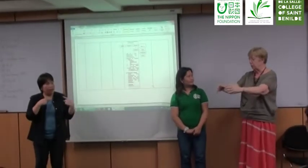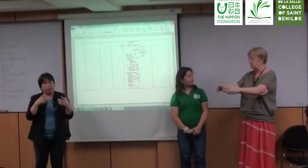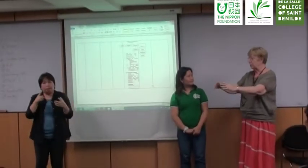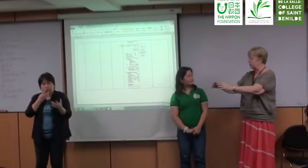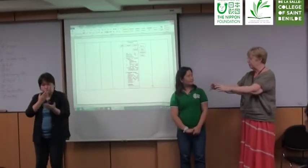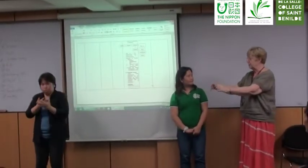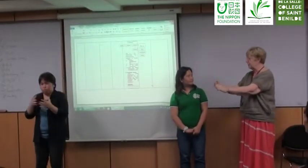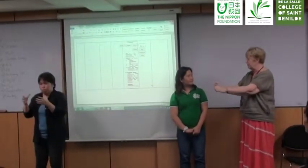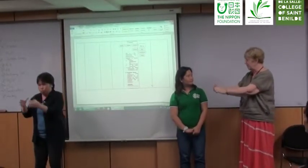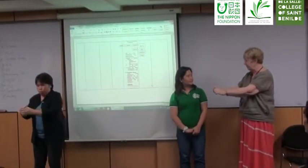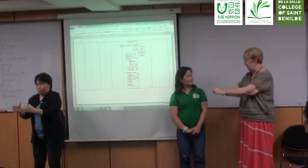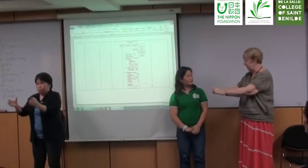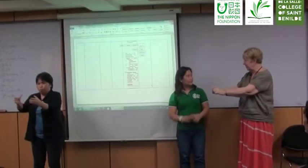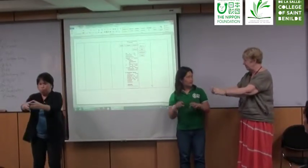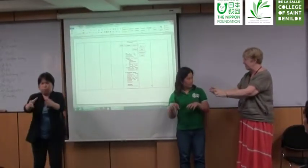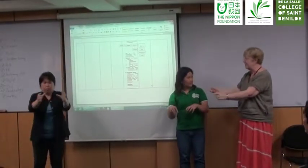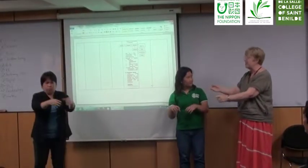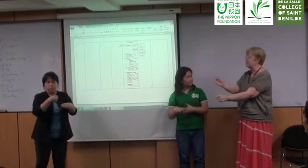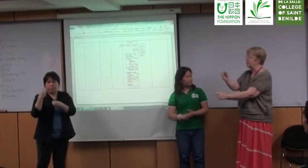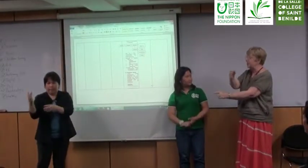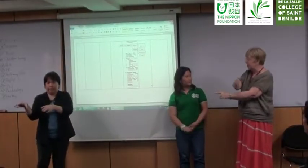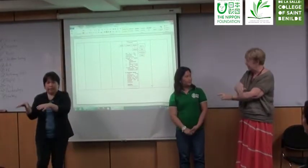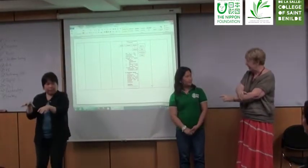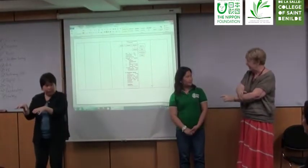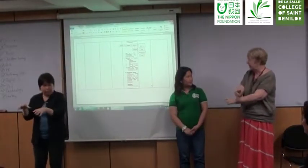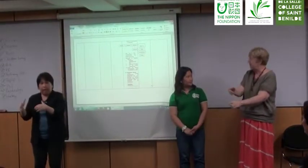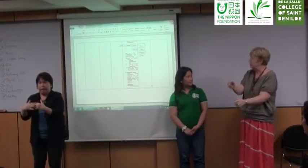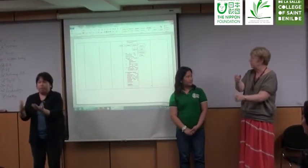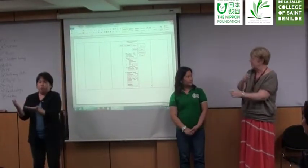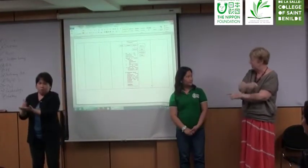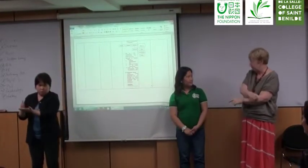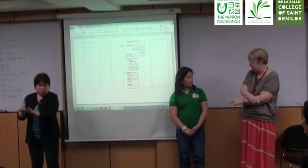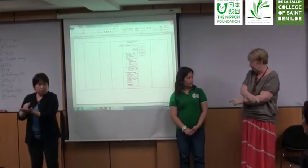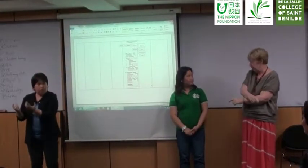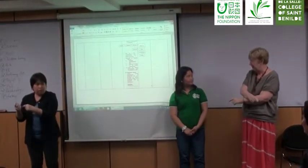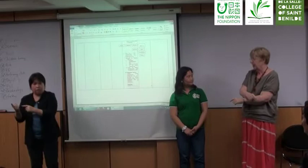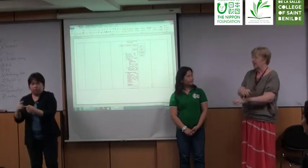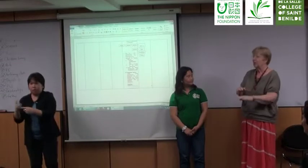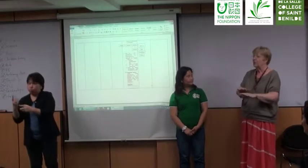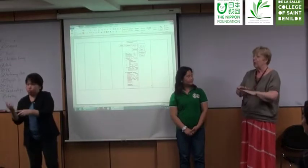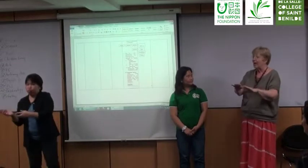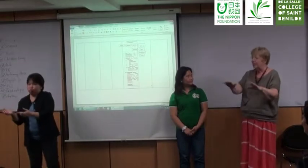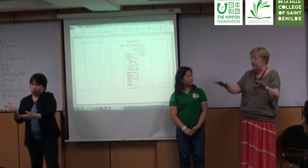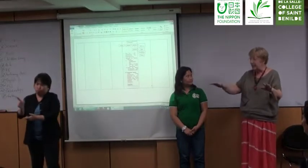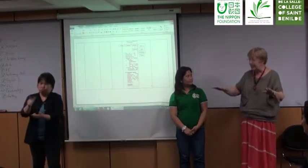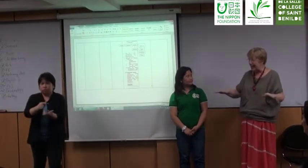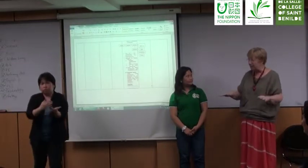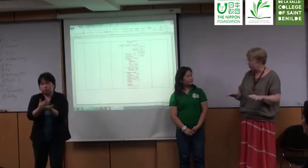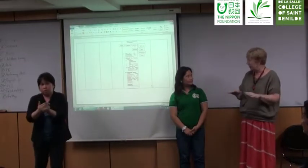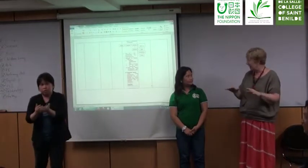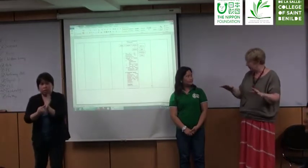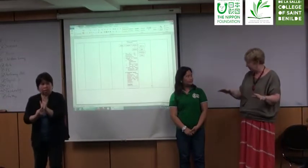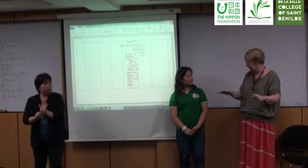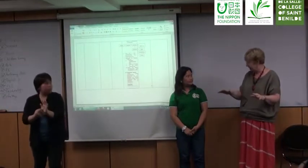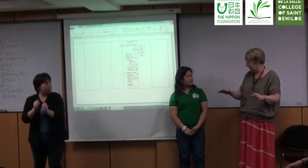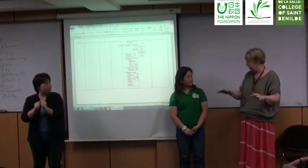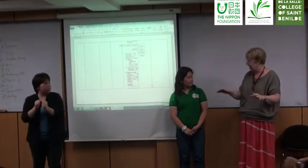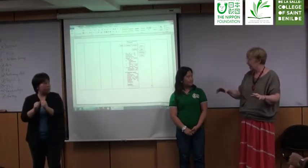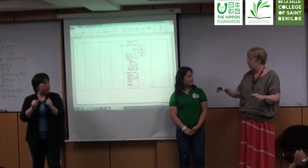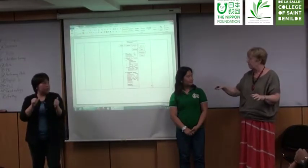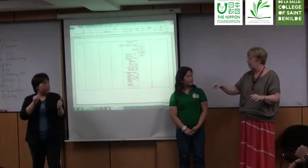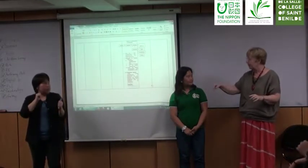working in groups with certain specific activities, and then you're sharing the activities with the other people. So everybody's not doing